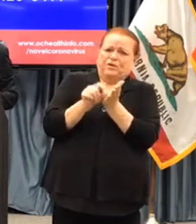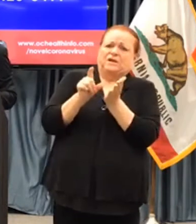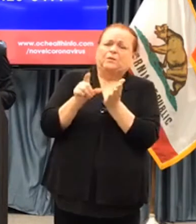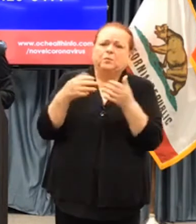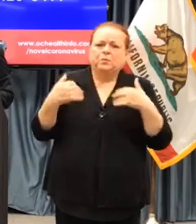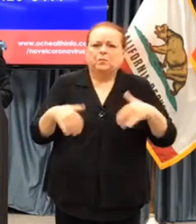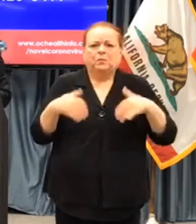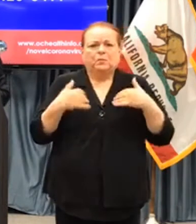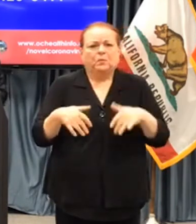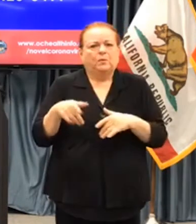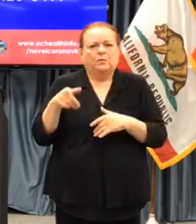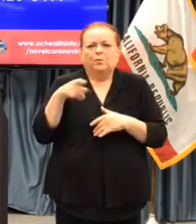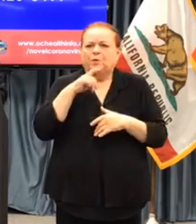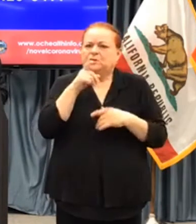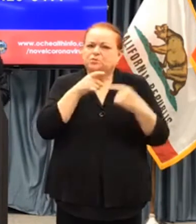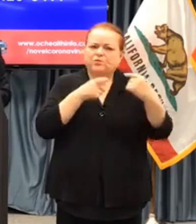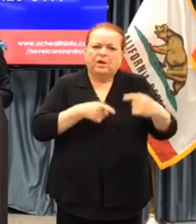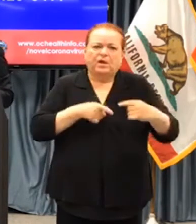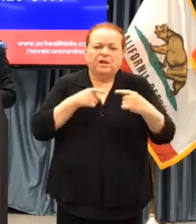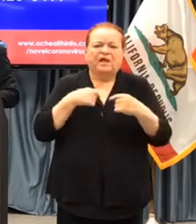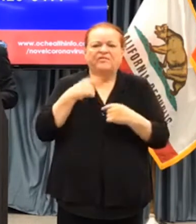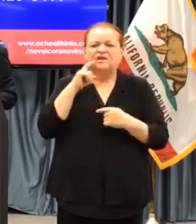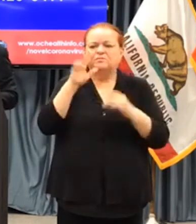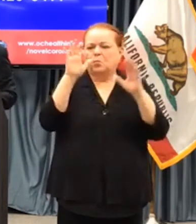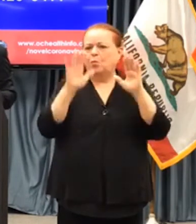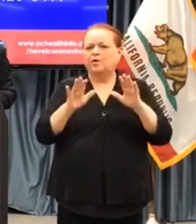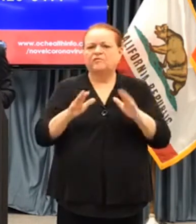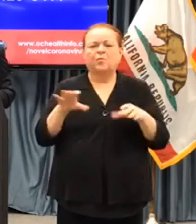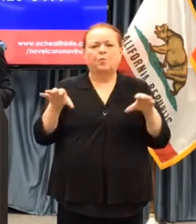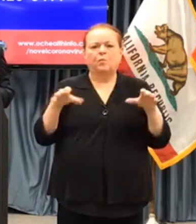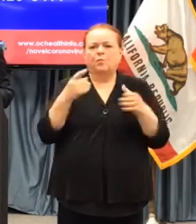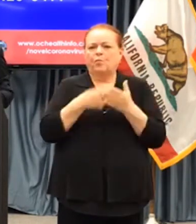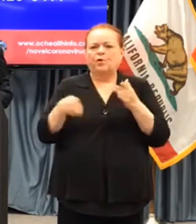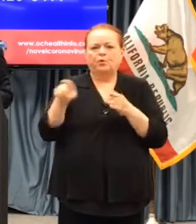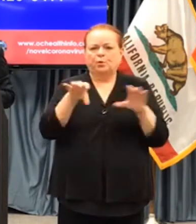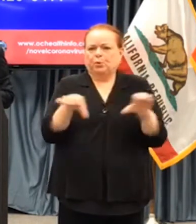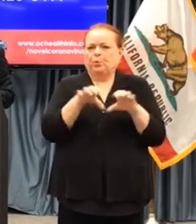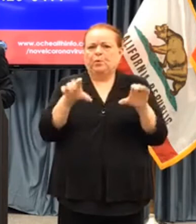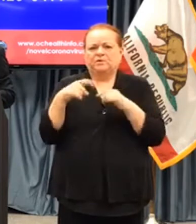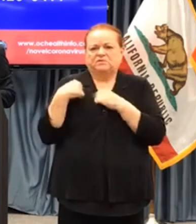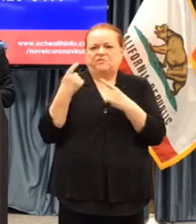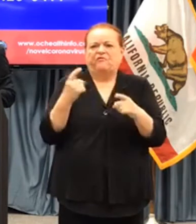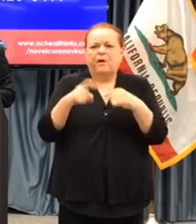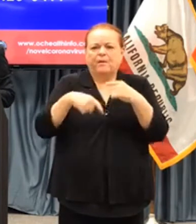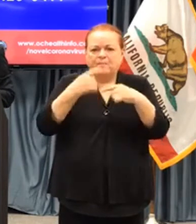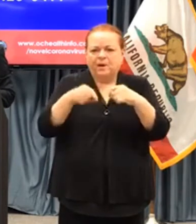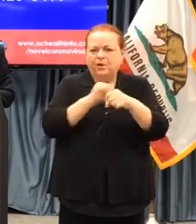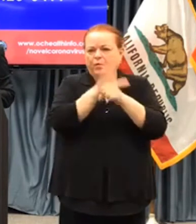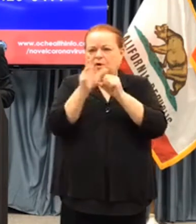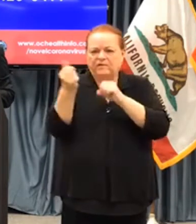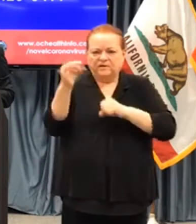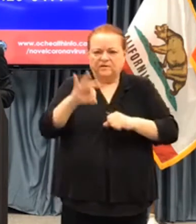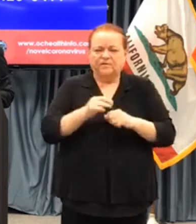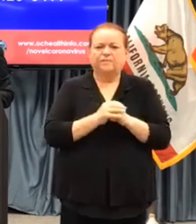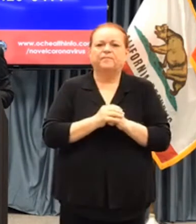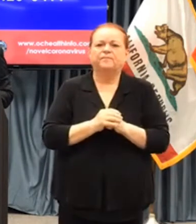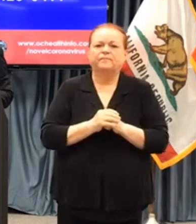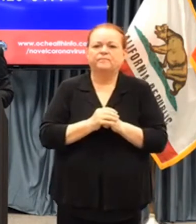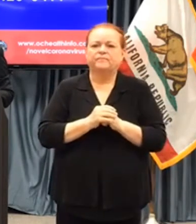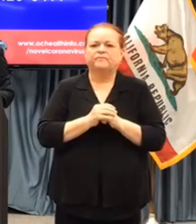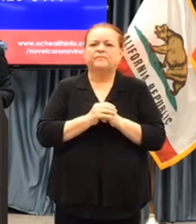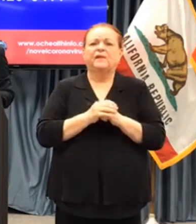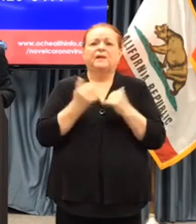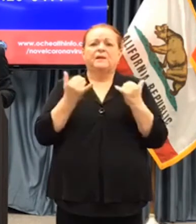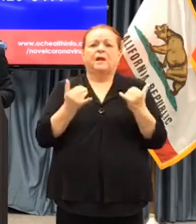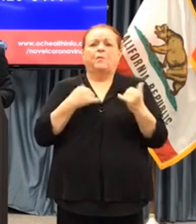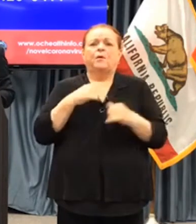it's phenomenal what the Orange County Register is doing in other outlets. It's our hats are off to you. I'm going to talk briefly about a subject